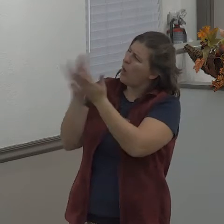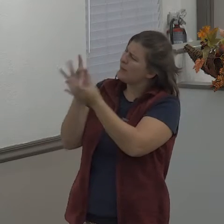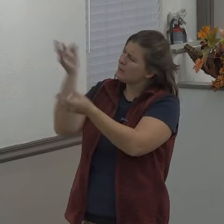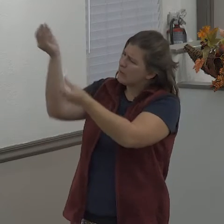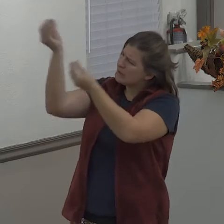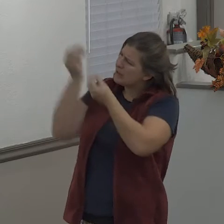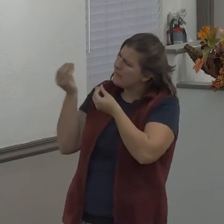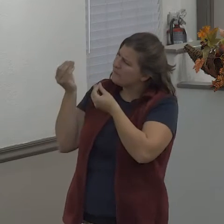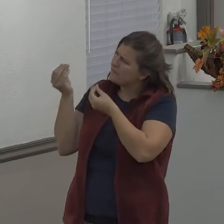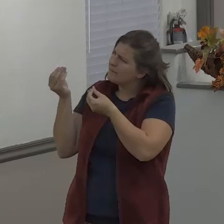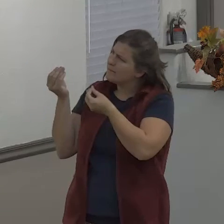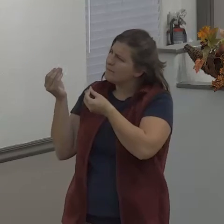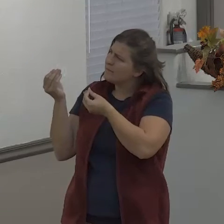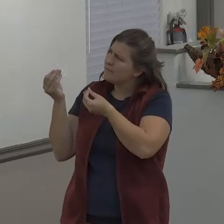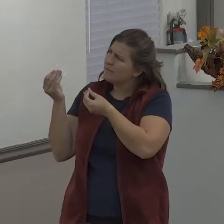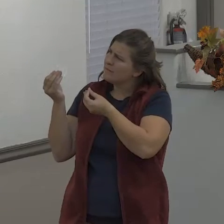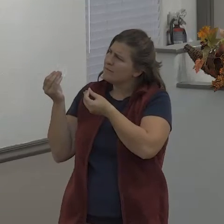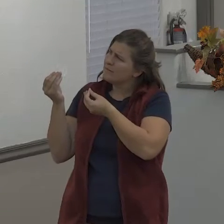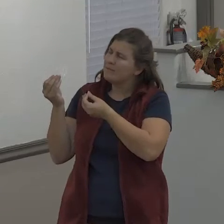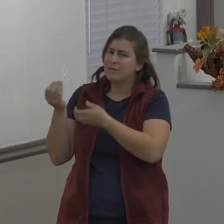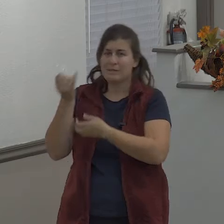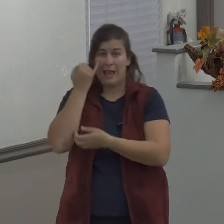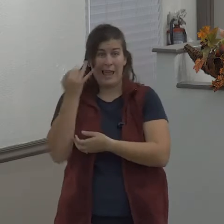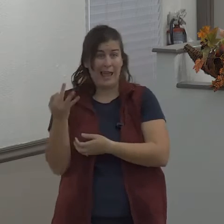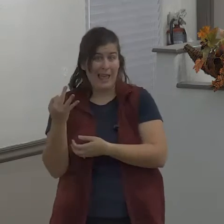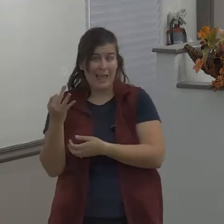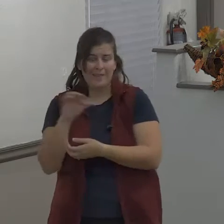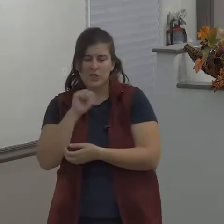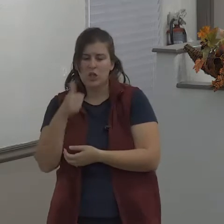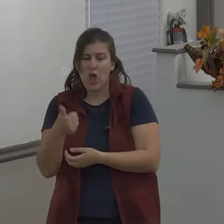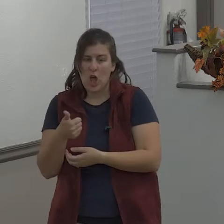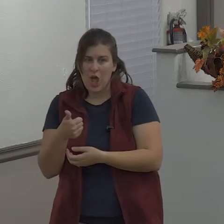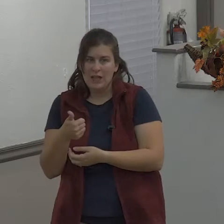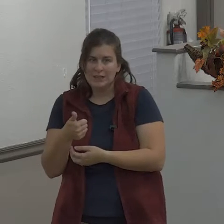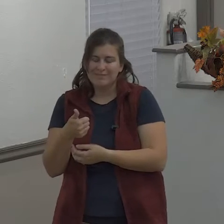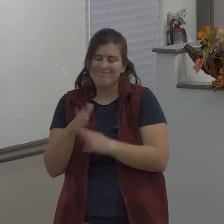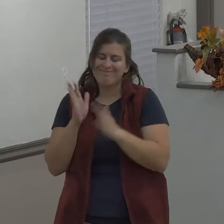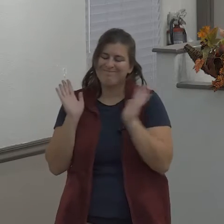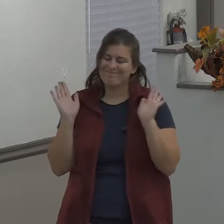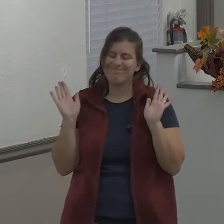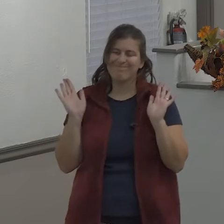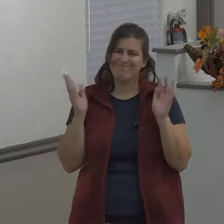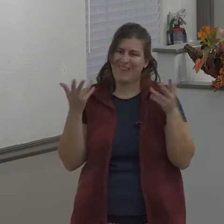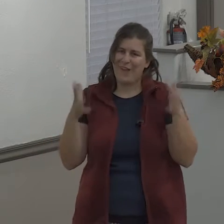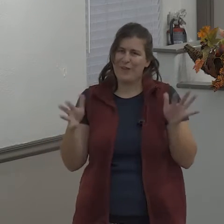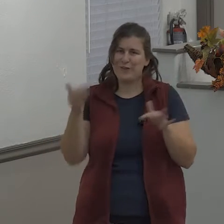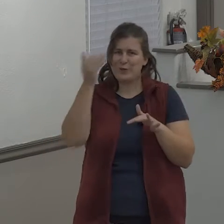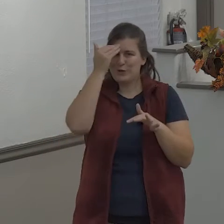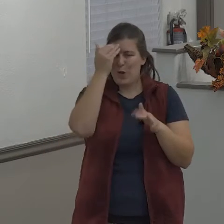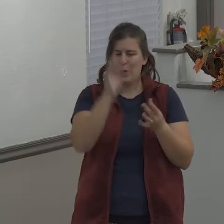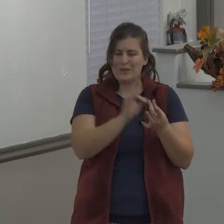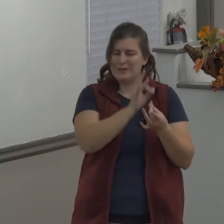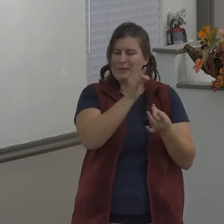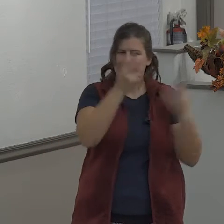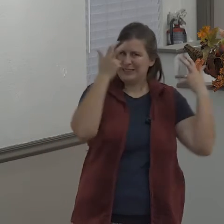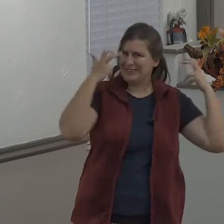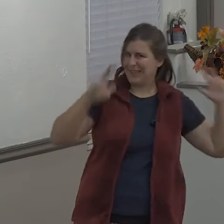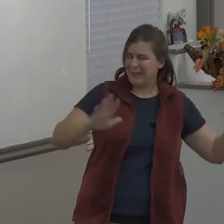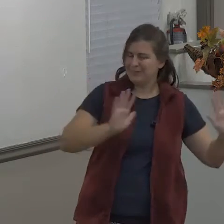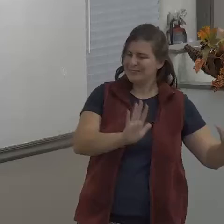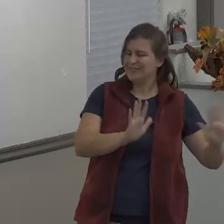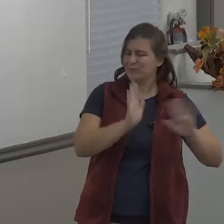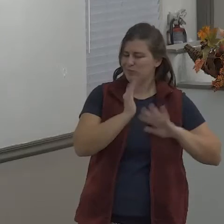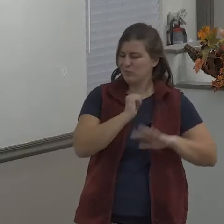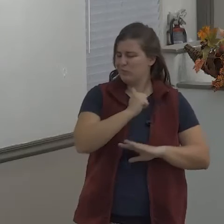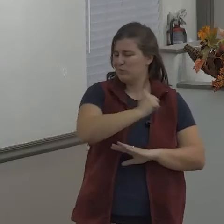put that thought in my mind? Because if it's not the Holy Spirit, then I already know what spirit it